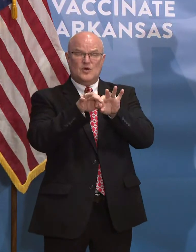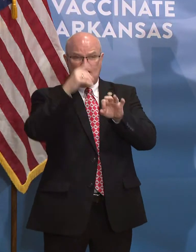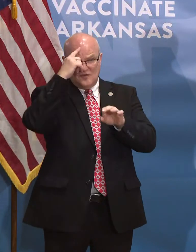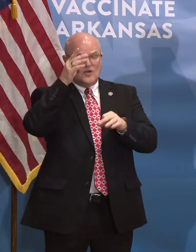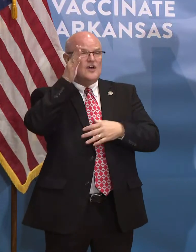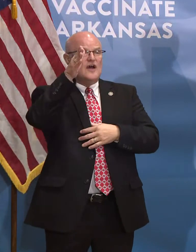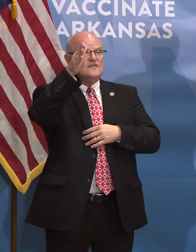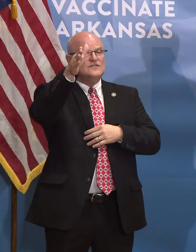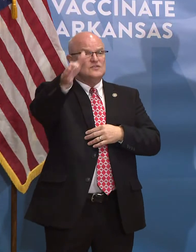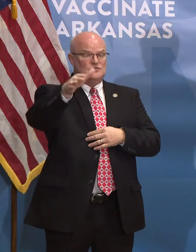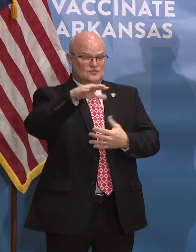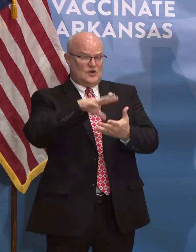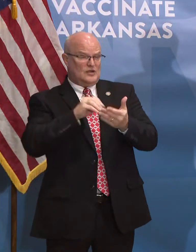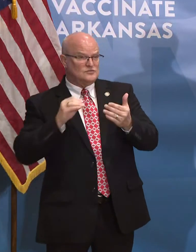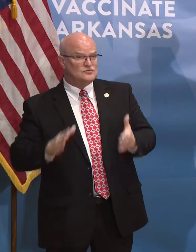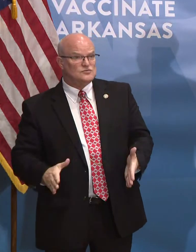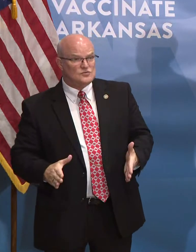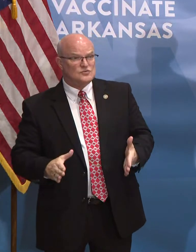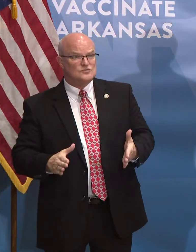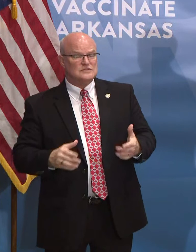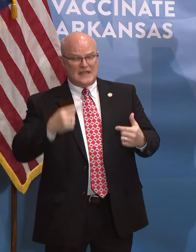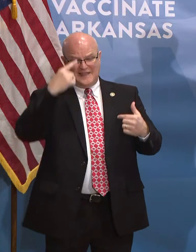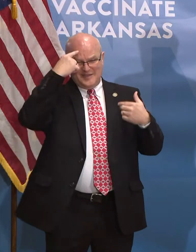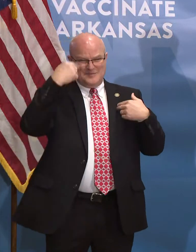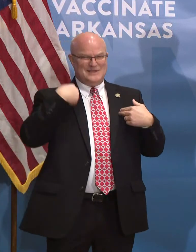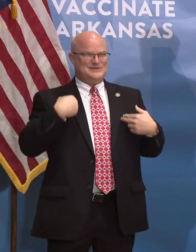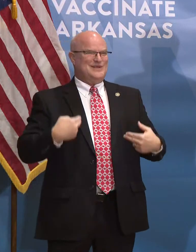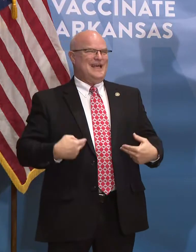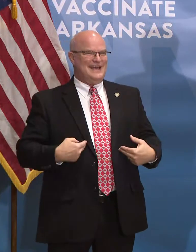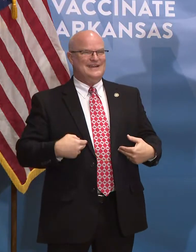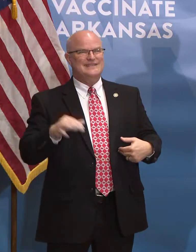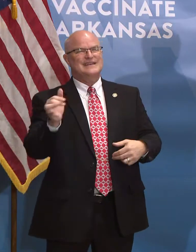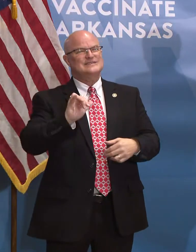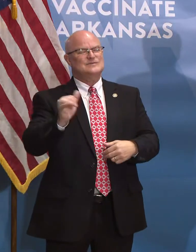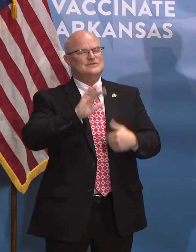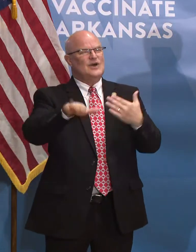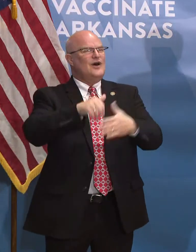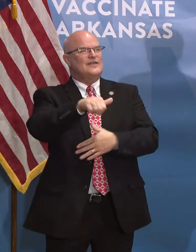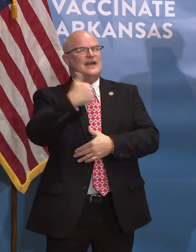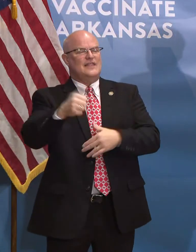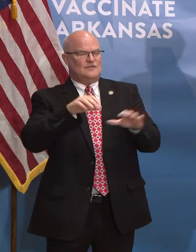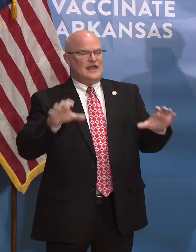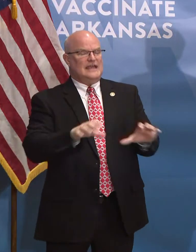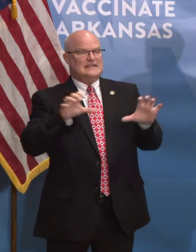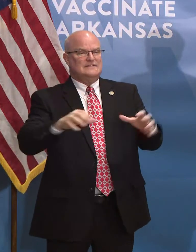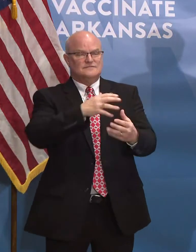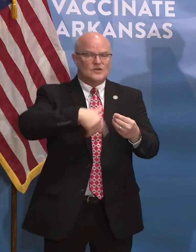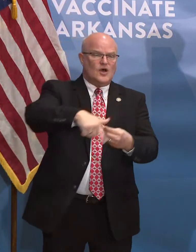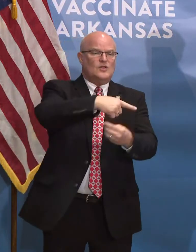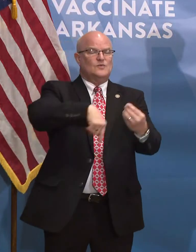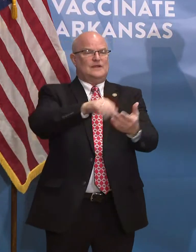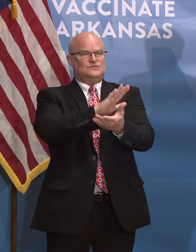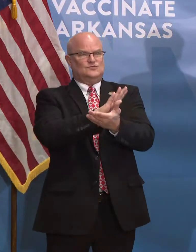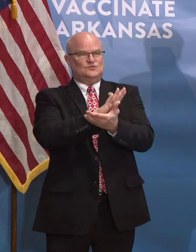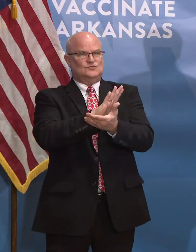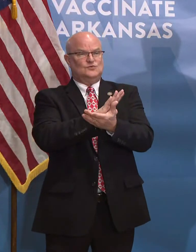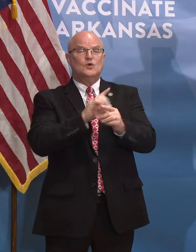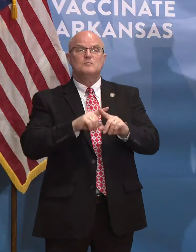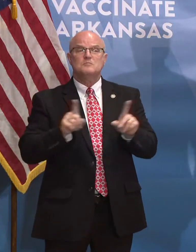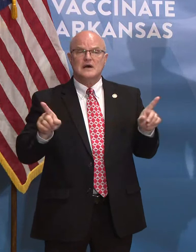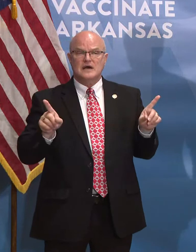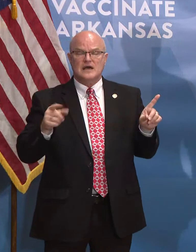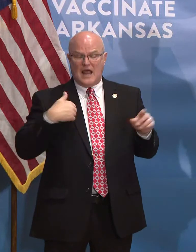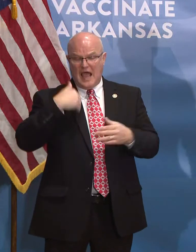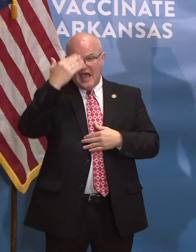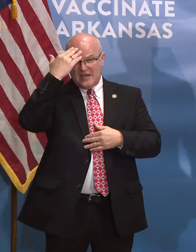our future, to our students, to their mental health, as well as all the other activities that surround school. But I know that